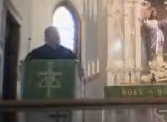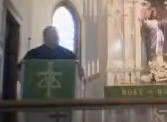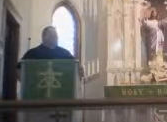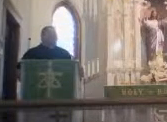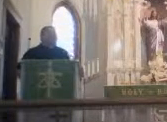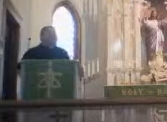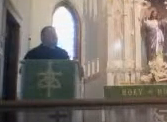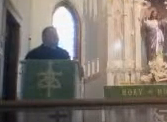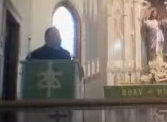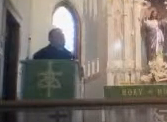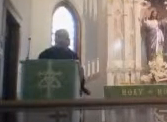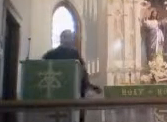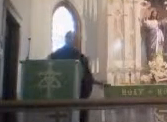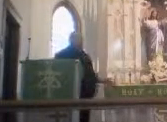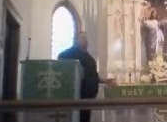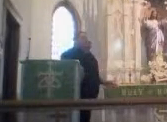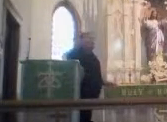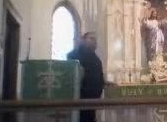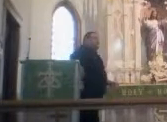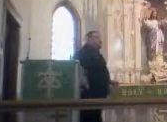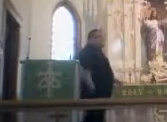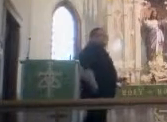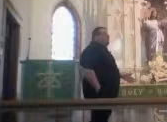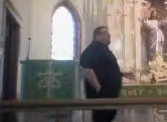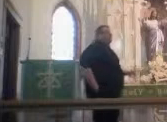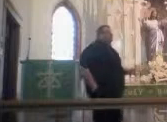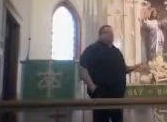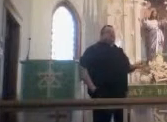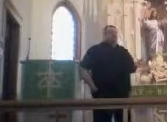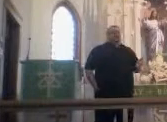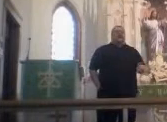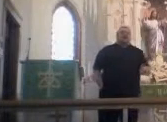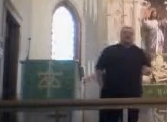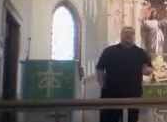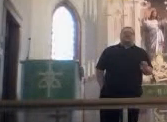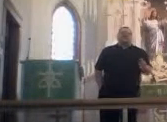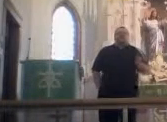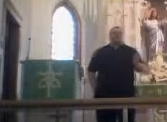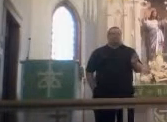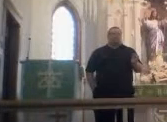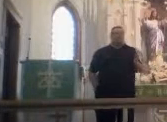of people don't like doing that because they find when they do a reality test that they were wrong,